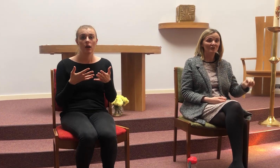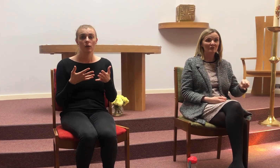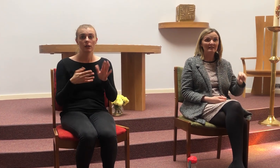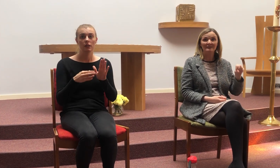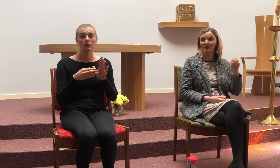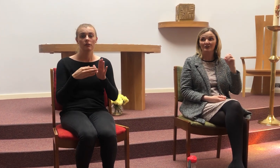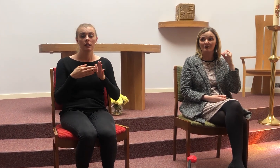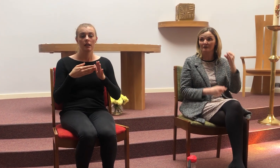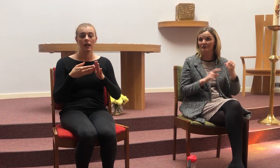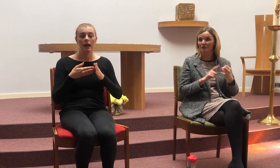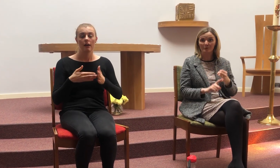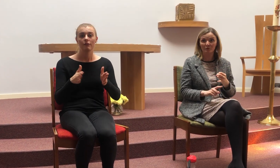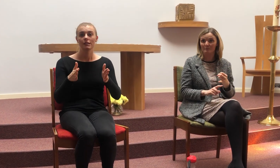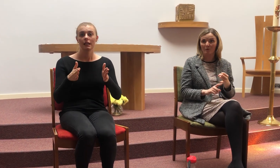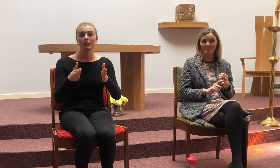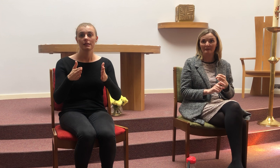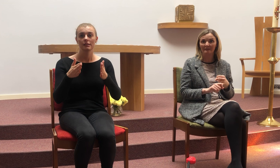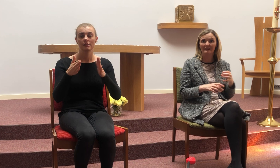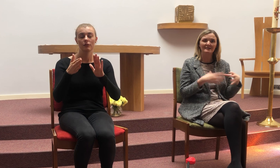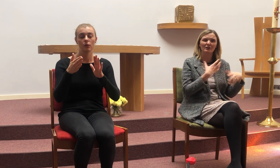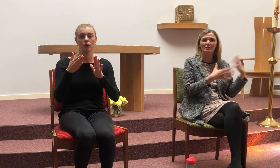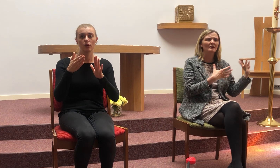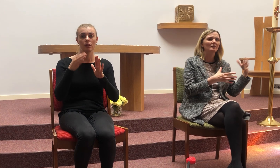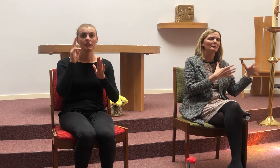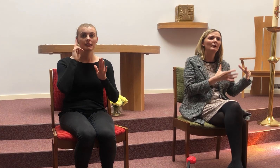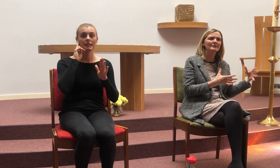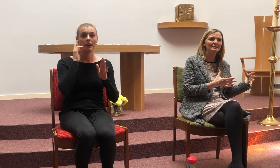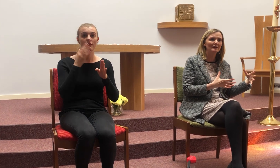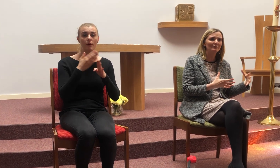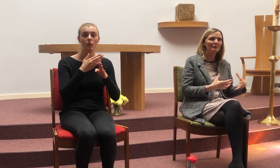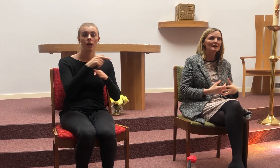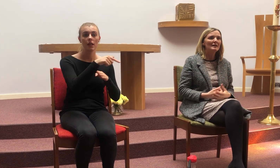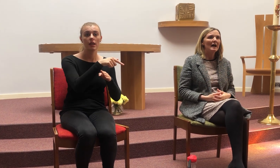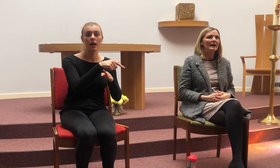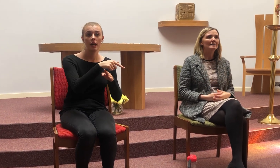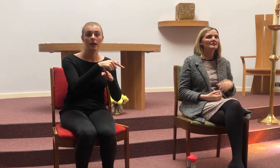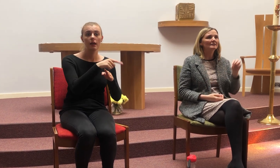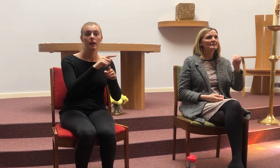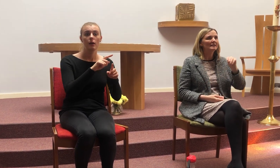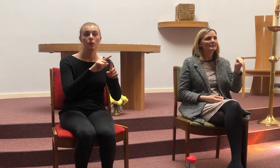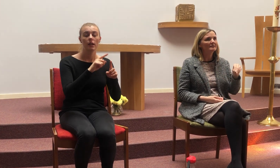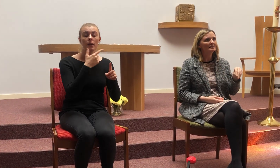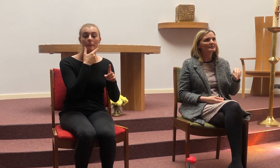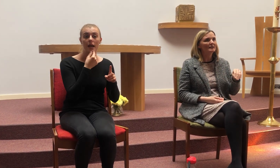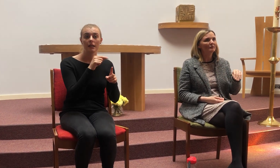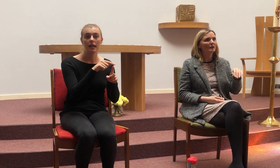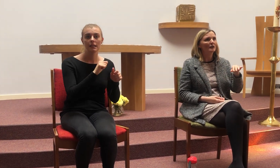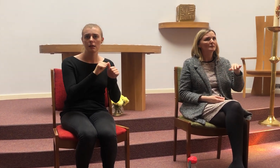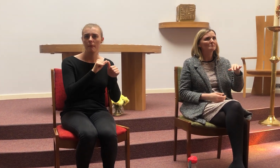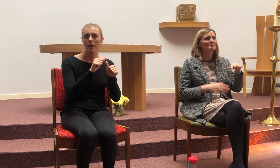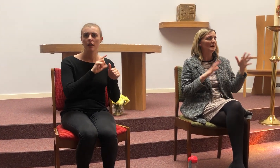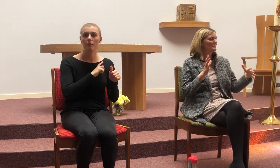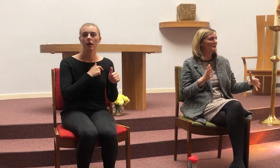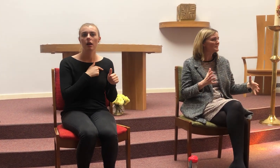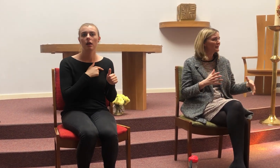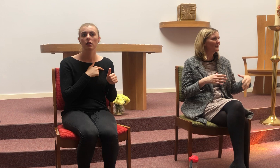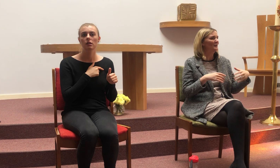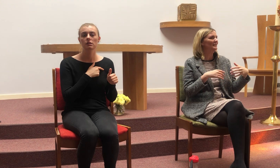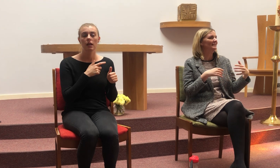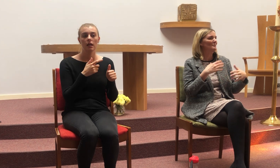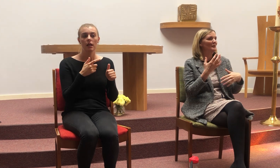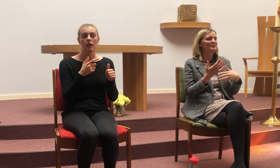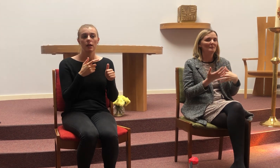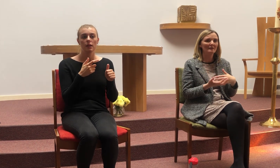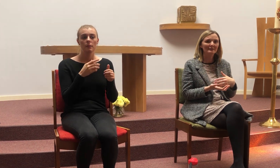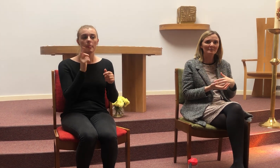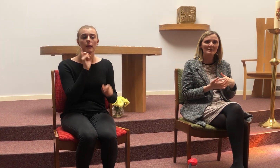they're talking so much more about things that are going on in their personal life. And it's not that the hearing staff are bad people or